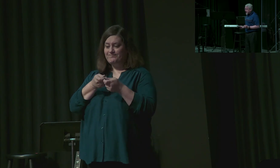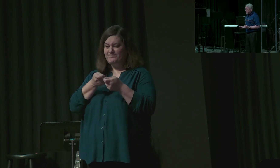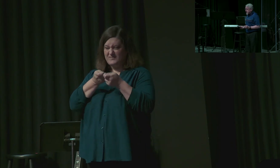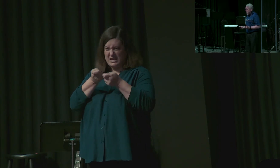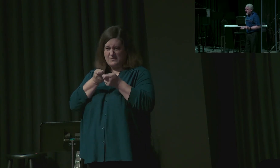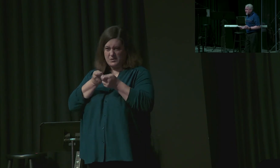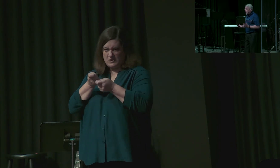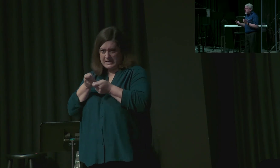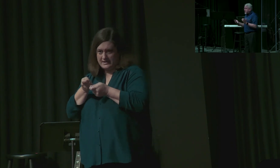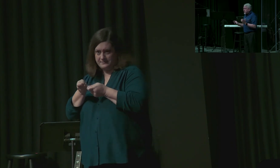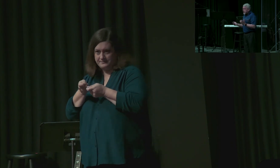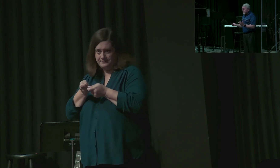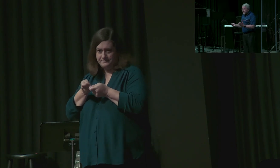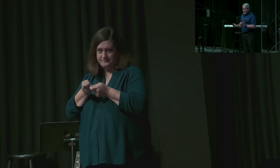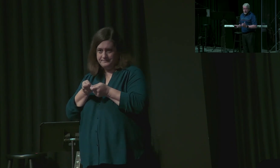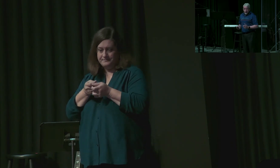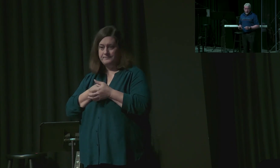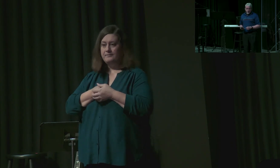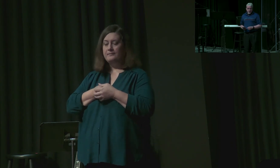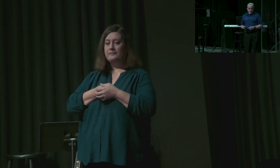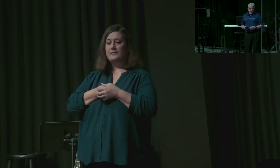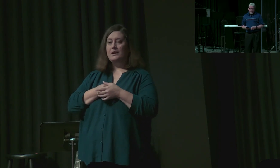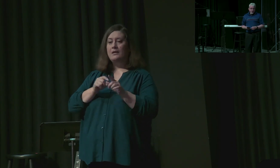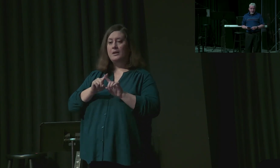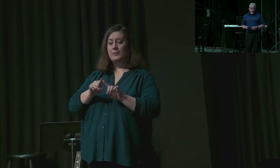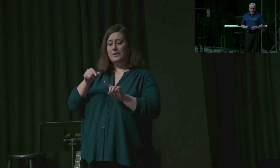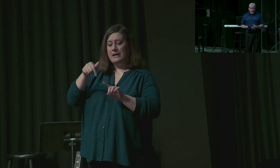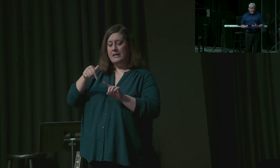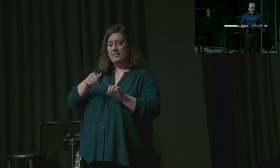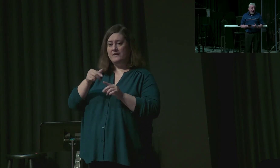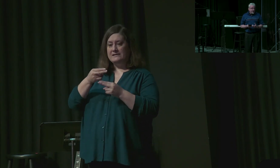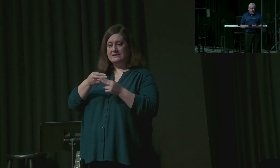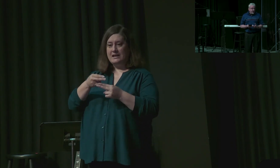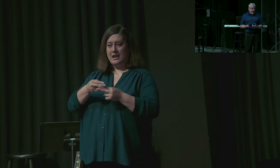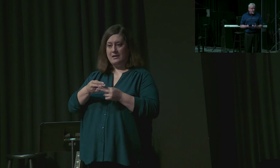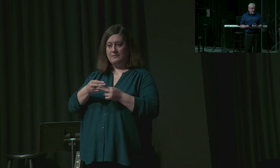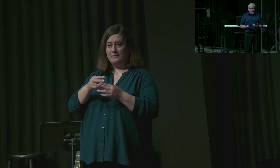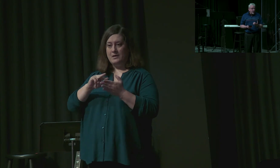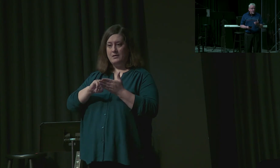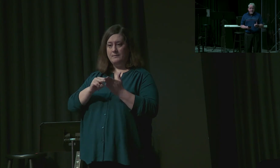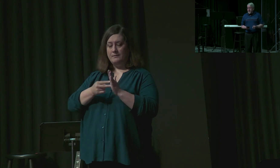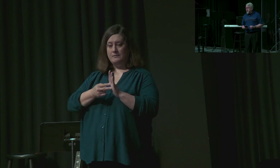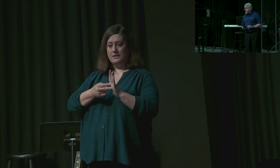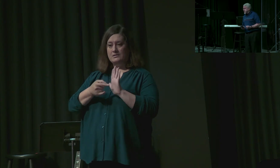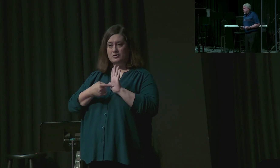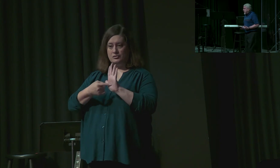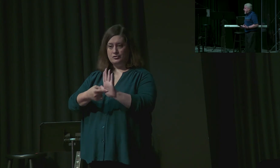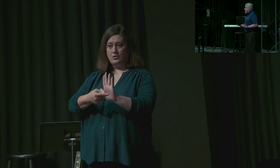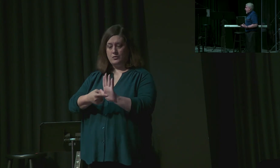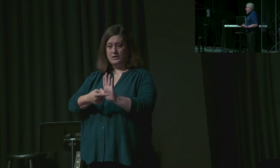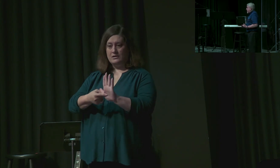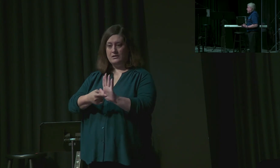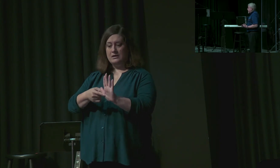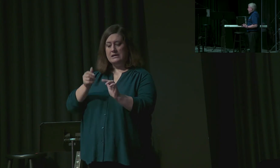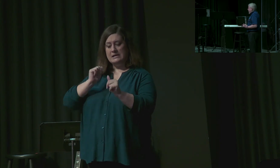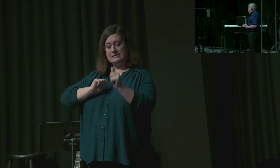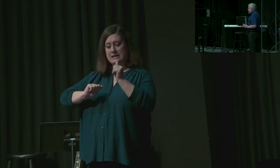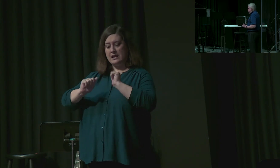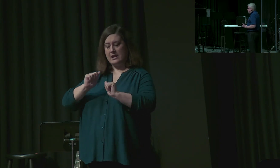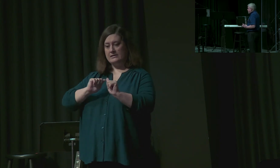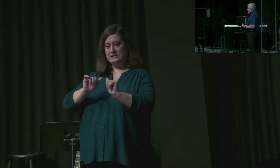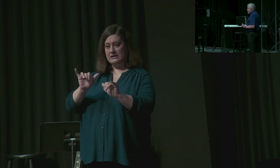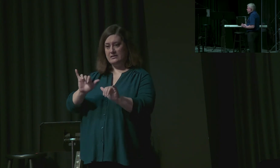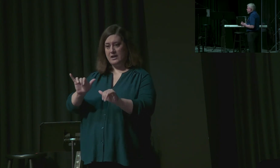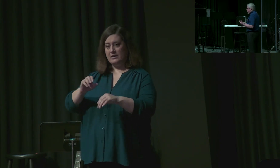is acting as Israel. He is acting as the father of nations. He is acting